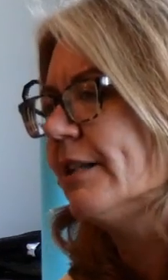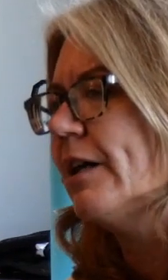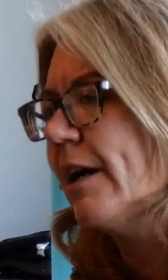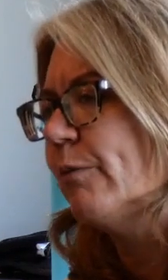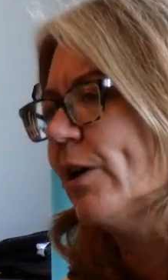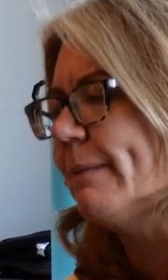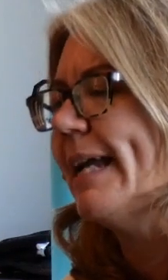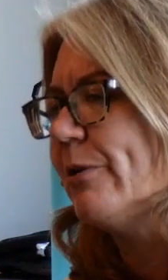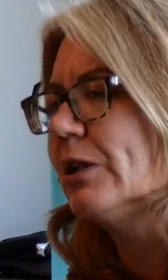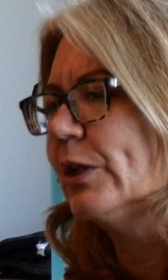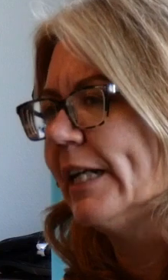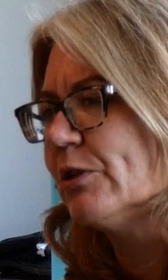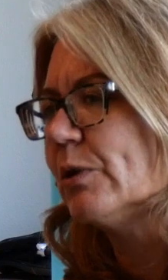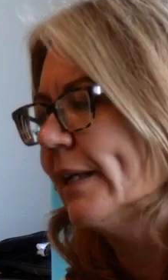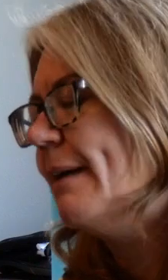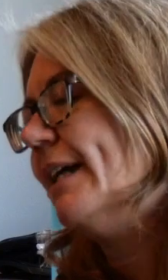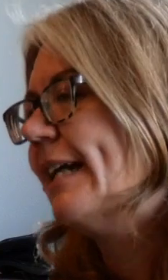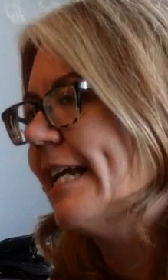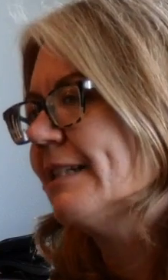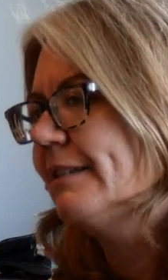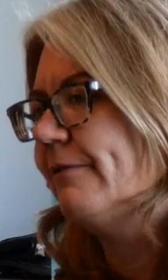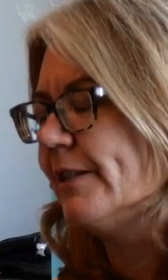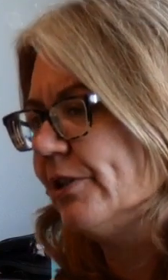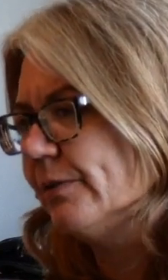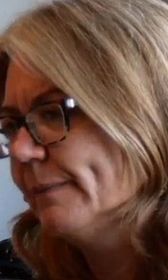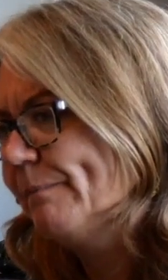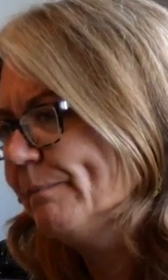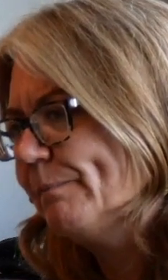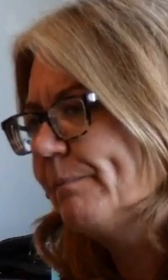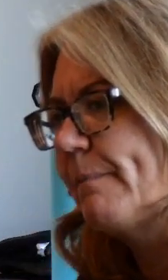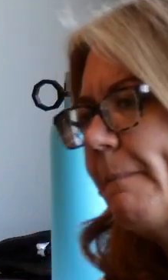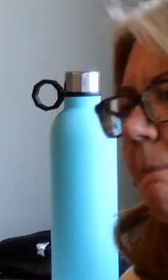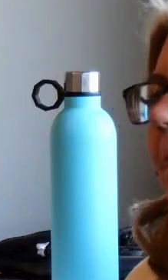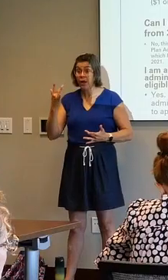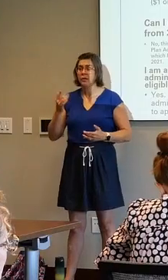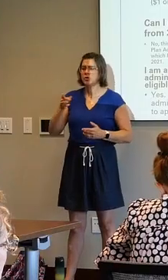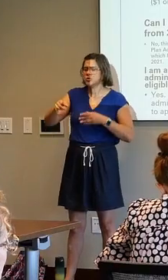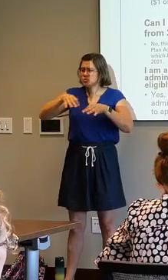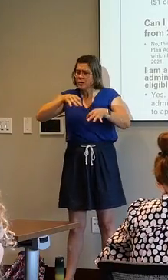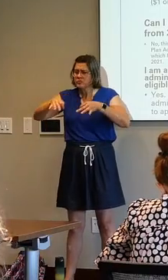because odds are we're going to be able to look at your story and make a case to fund you.